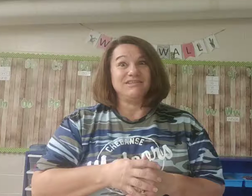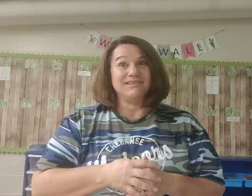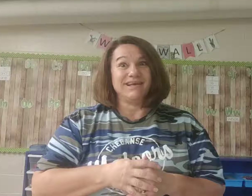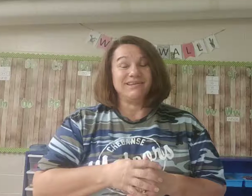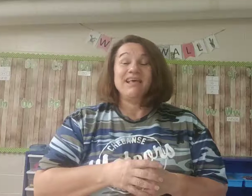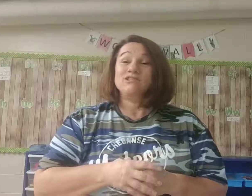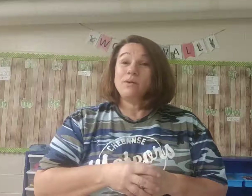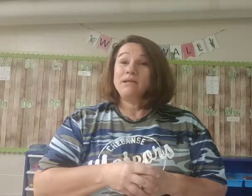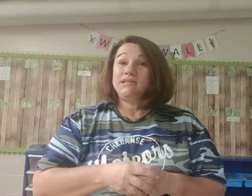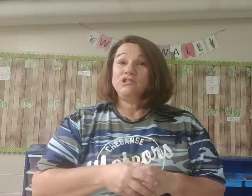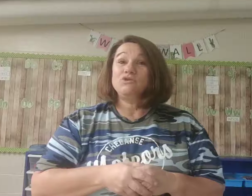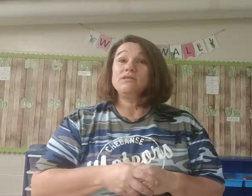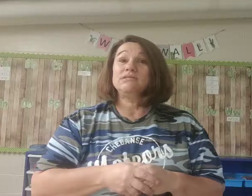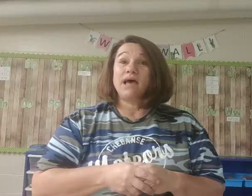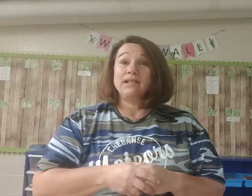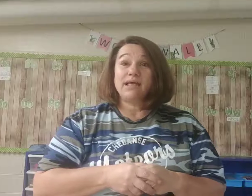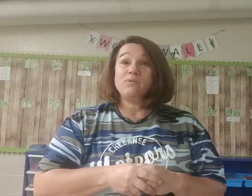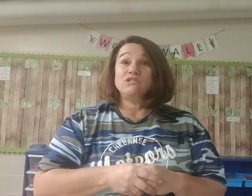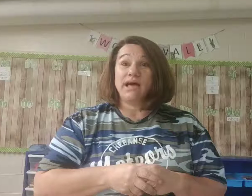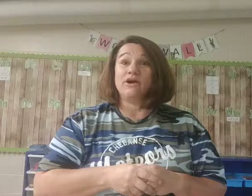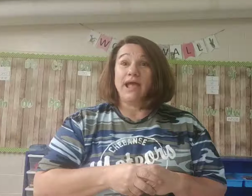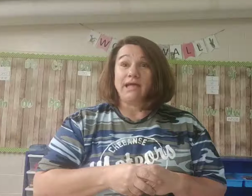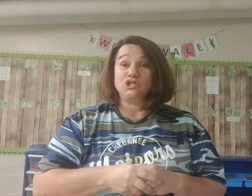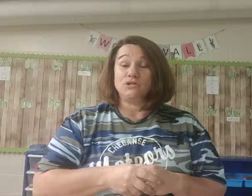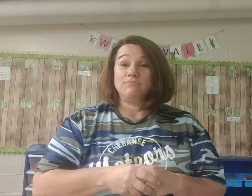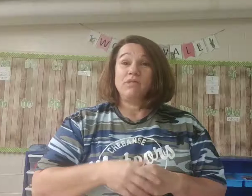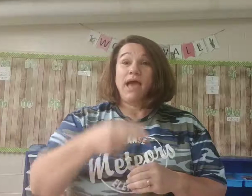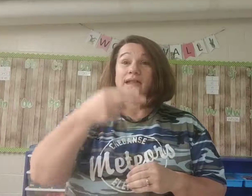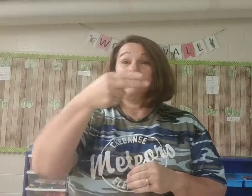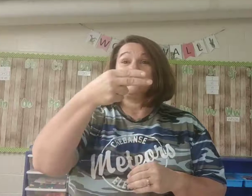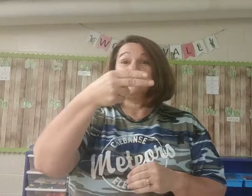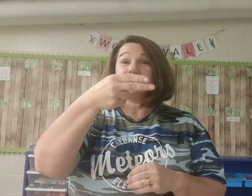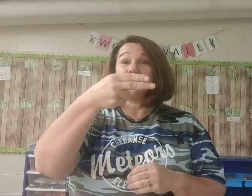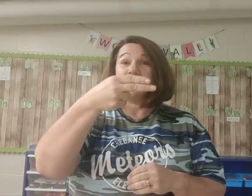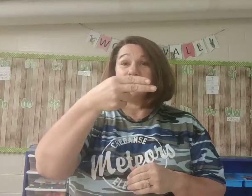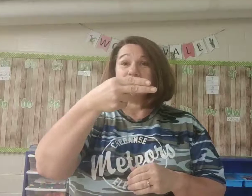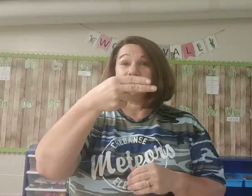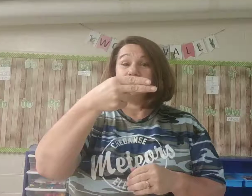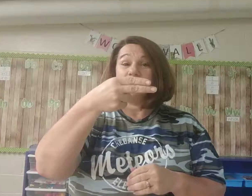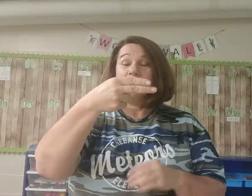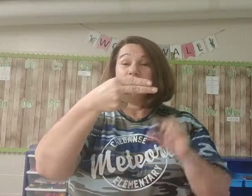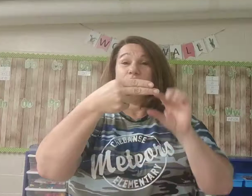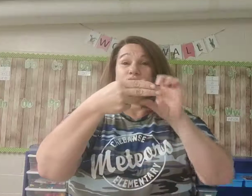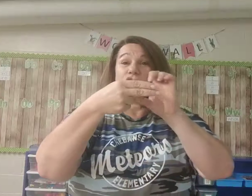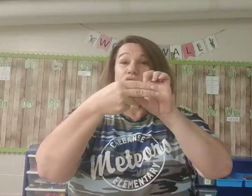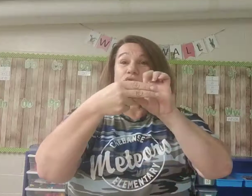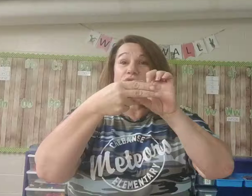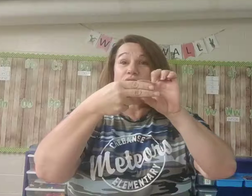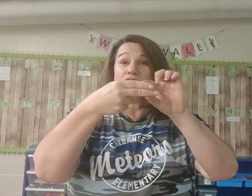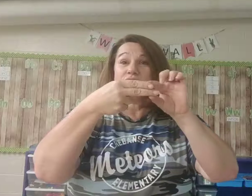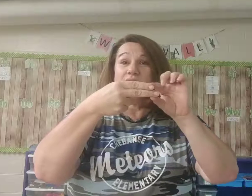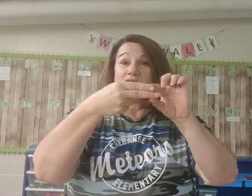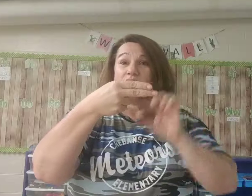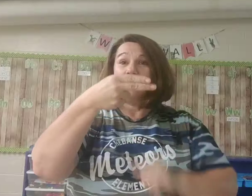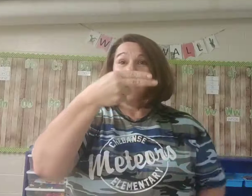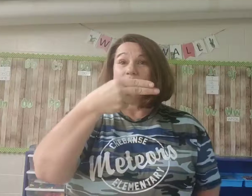isn't it? So I'm going to teach you the sign language letter H. And it looks just like this. You put two fingers together and